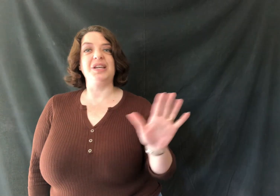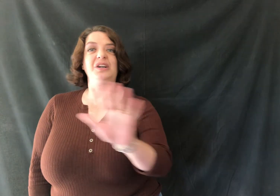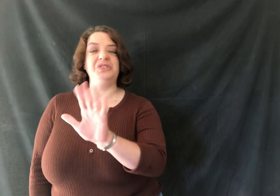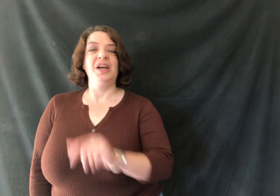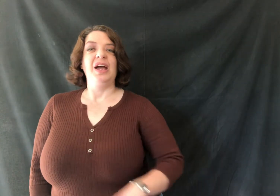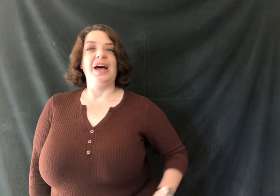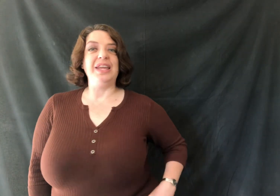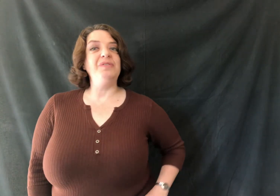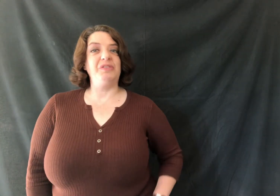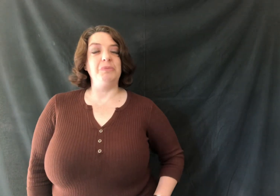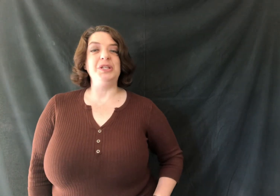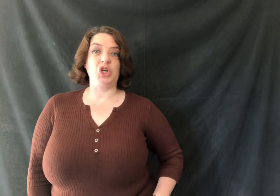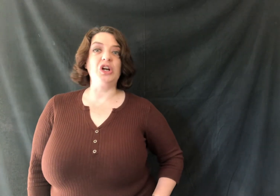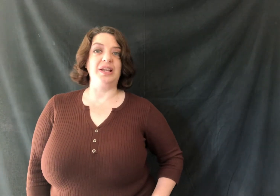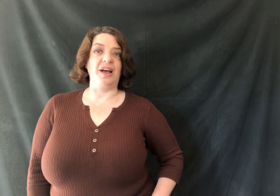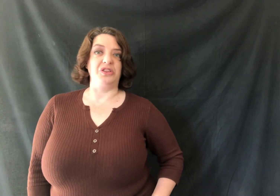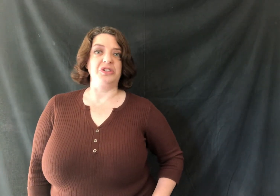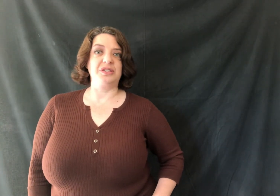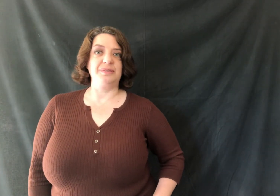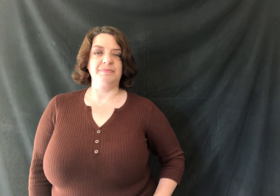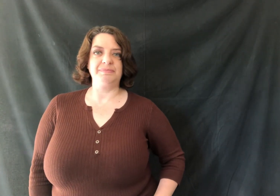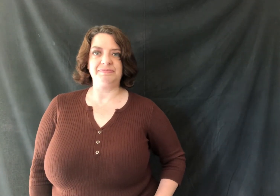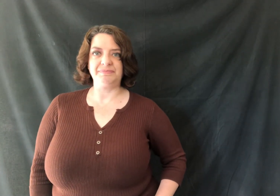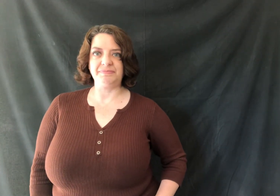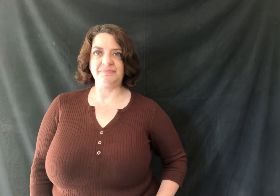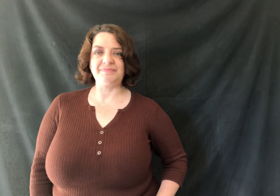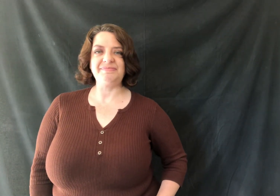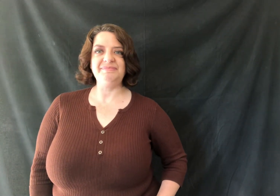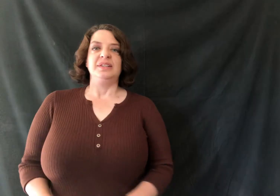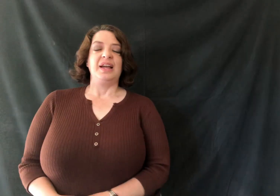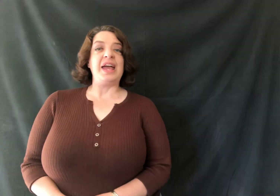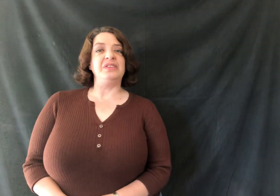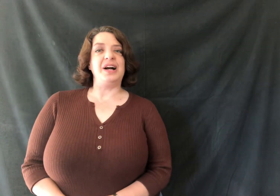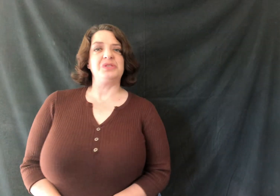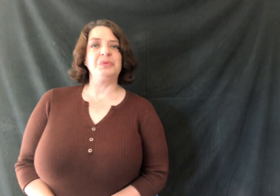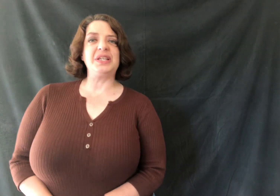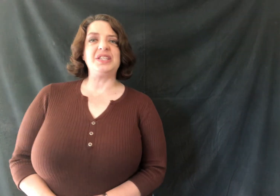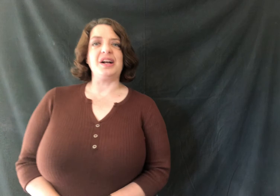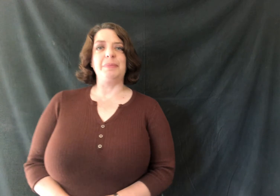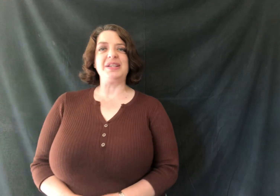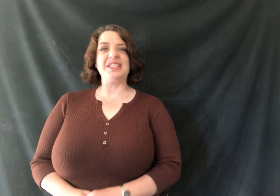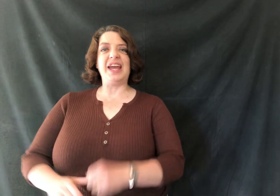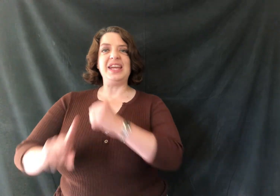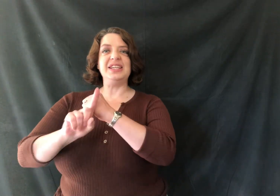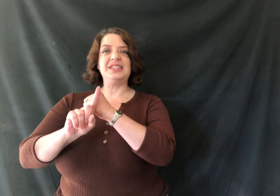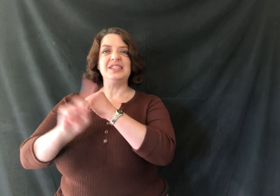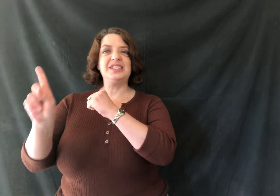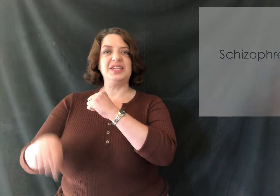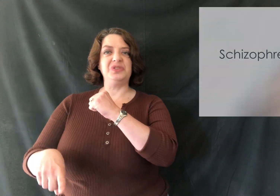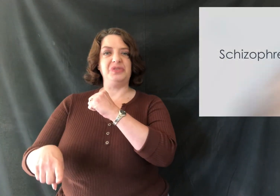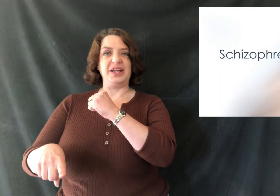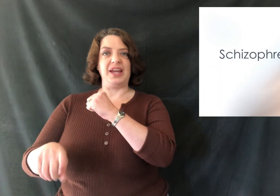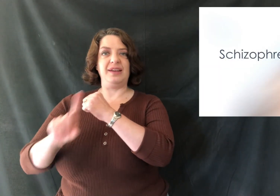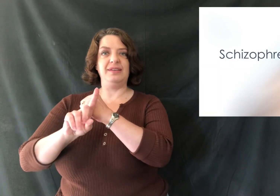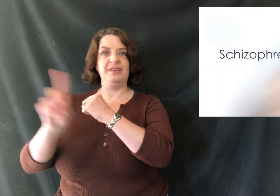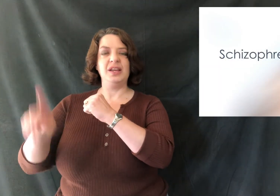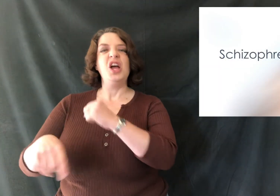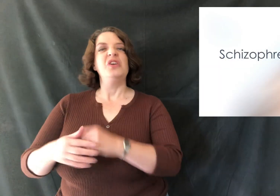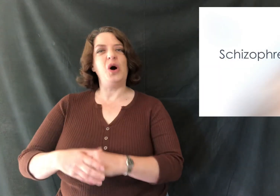themselves even if it means hurting others. And the last one we're going to talk about today is schizophrenia. Old